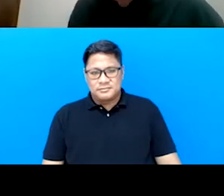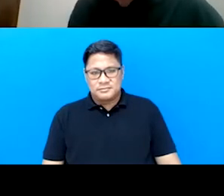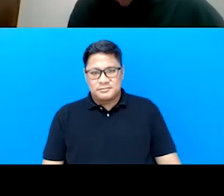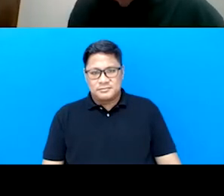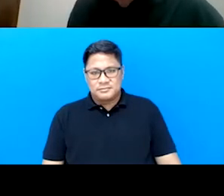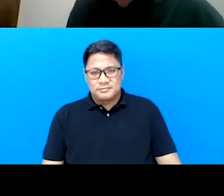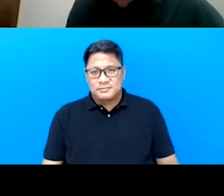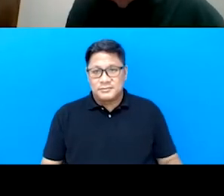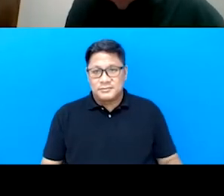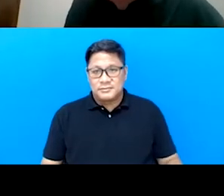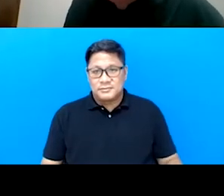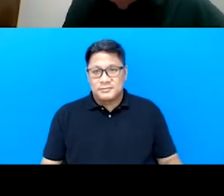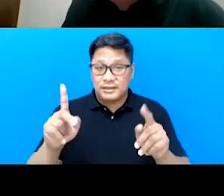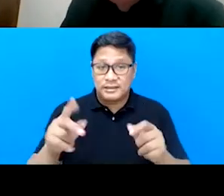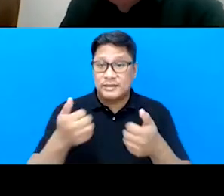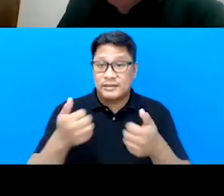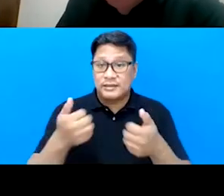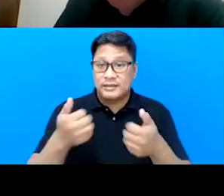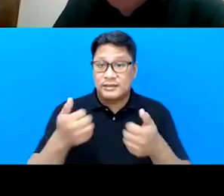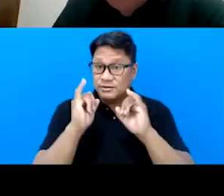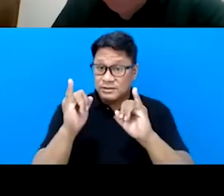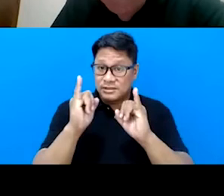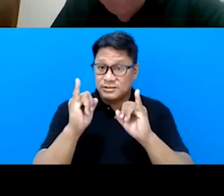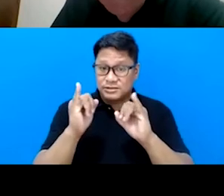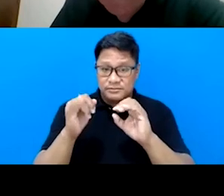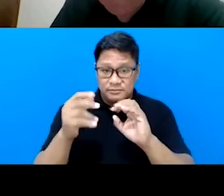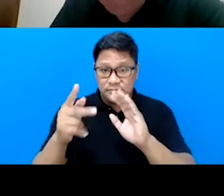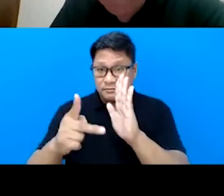Okay, and then you can follow the instructions on page numbers.